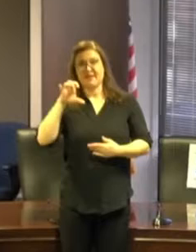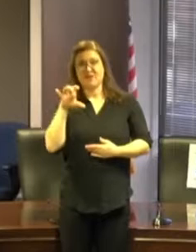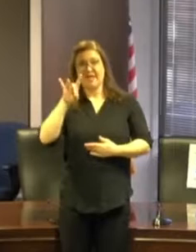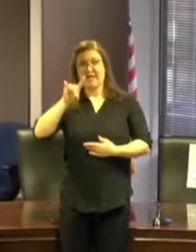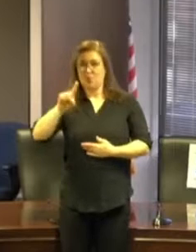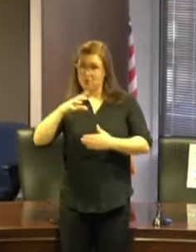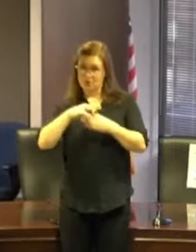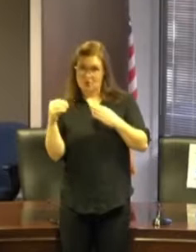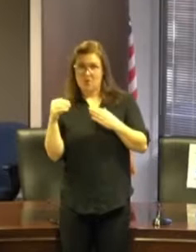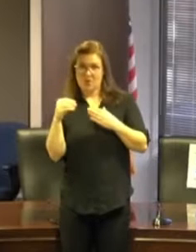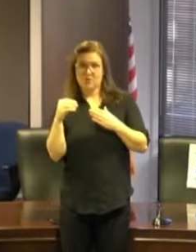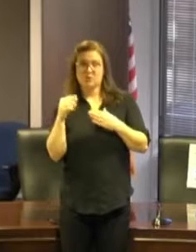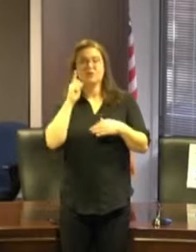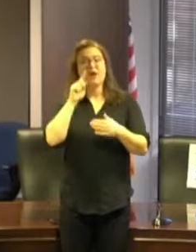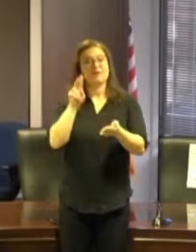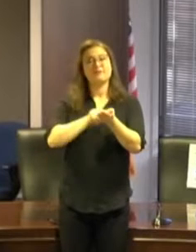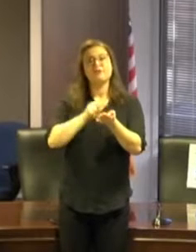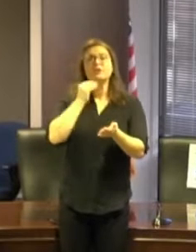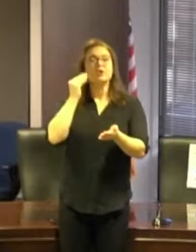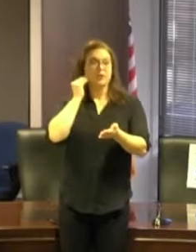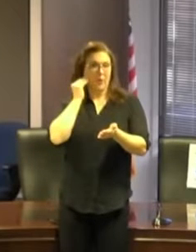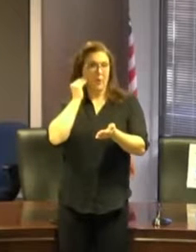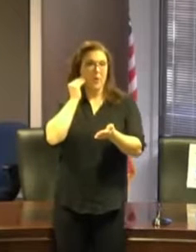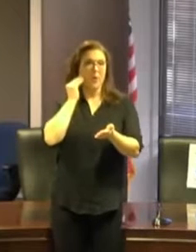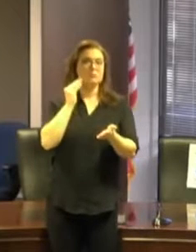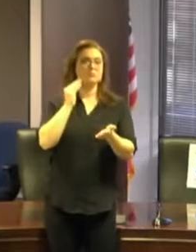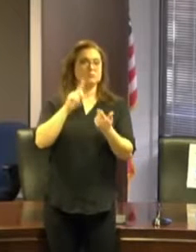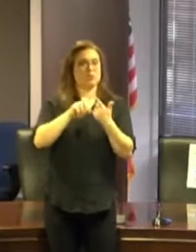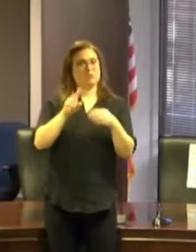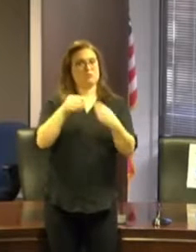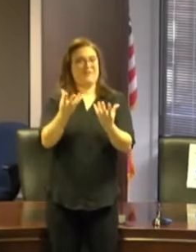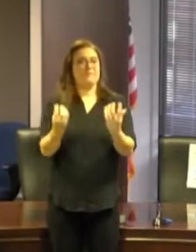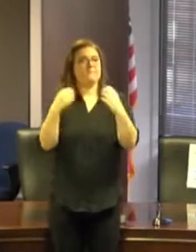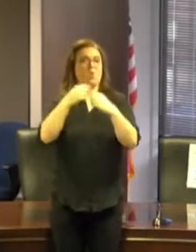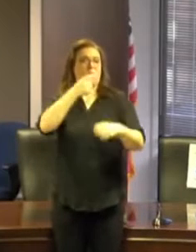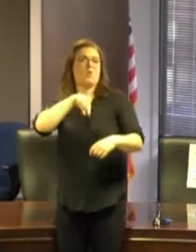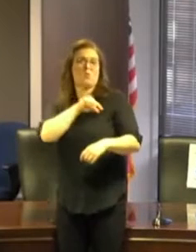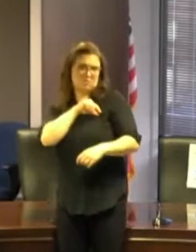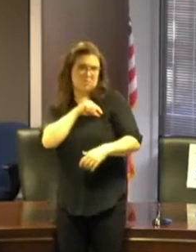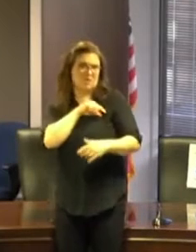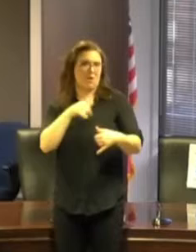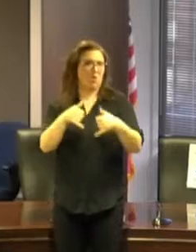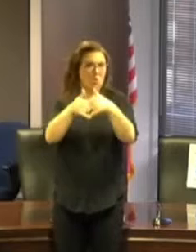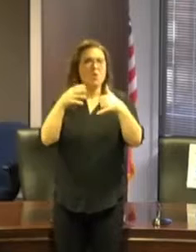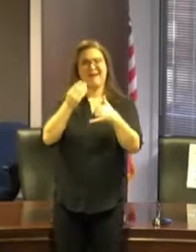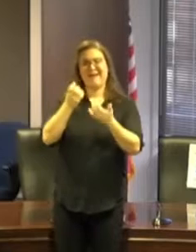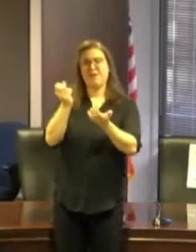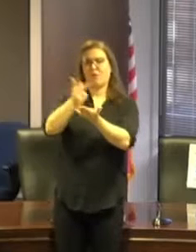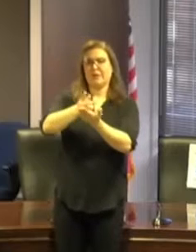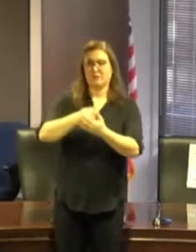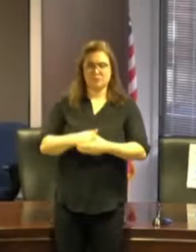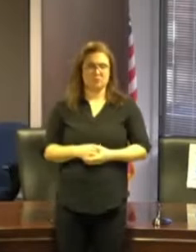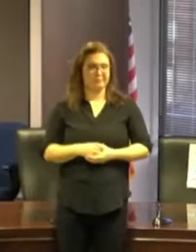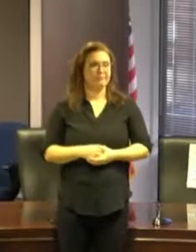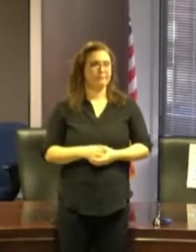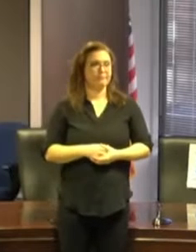$1,367,781 for nursing homes that receive national quality awards or Joint Commission accreditation. The Department of